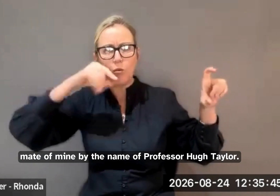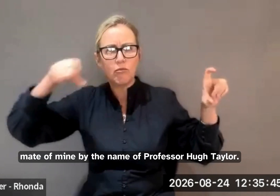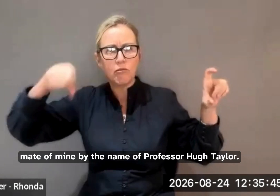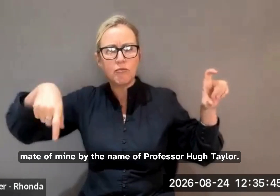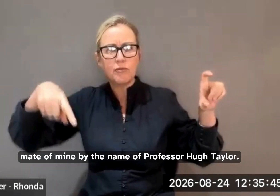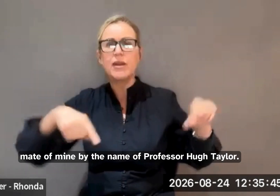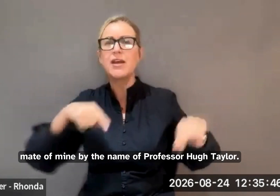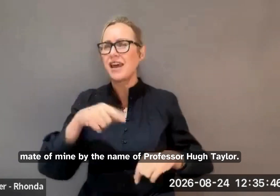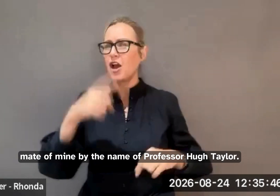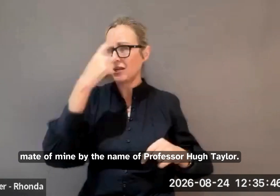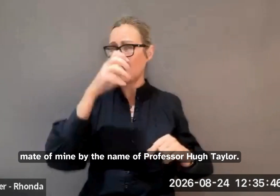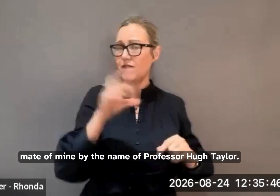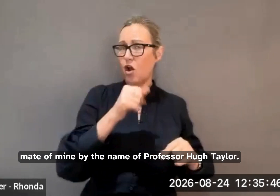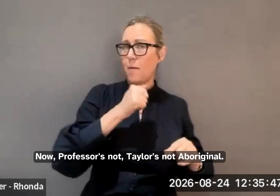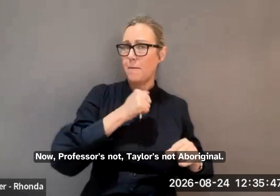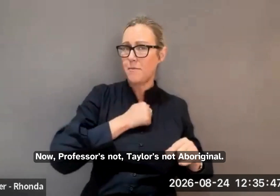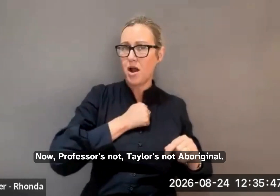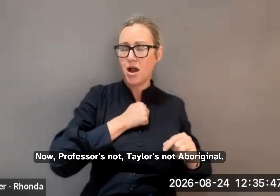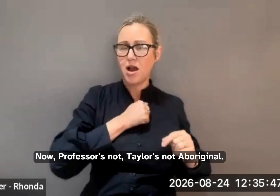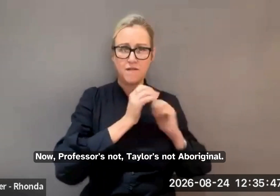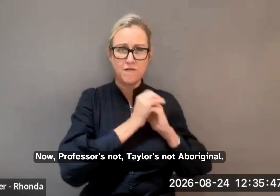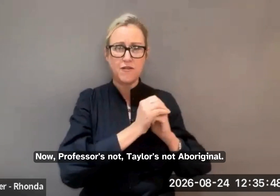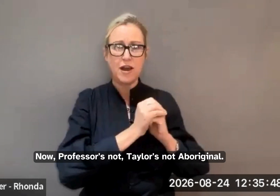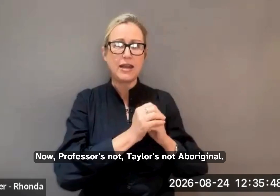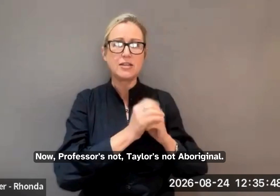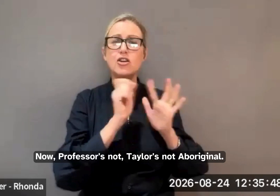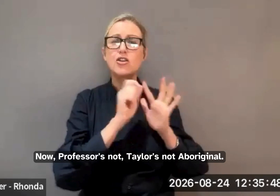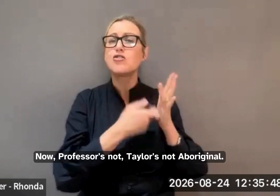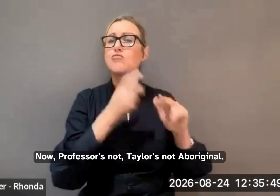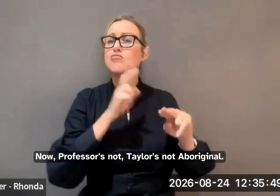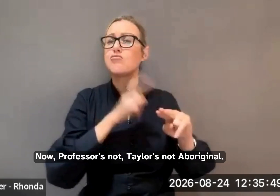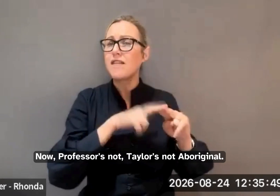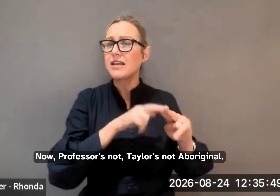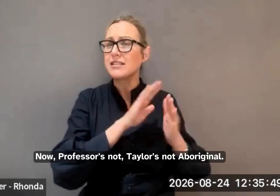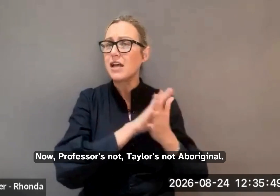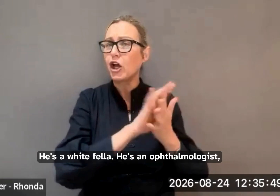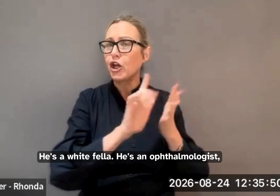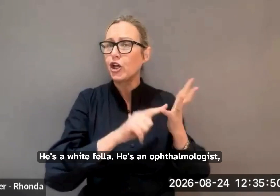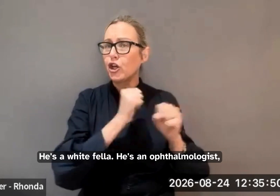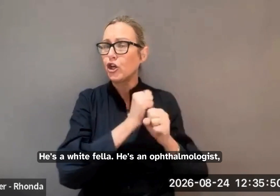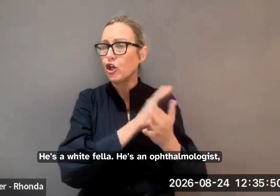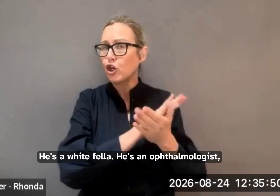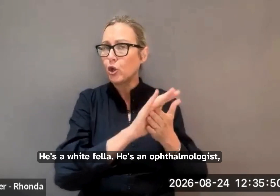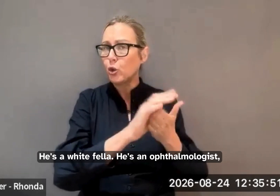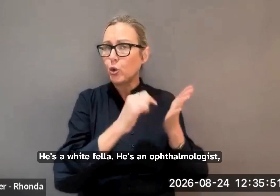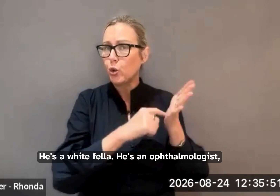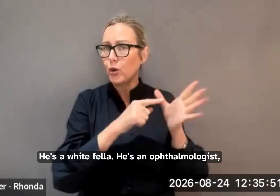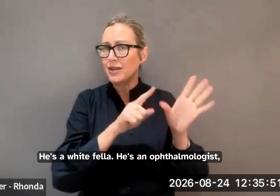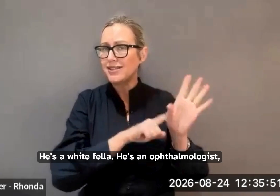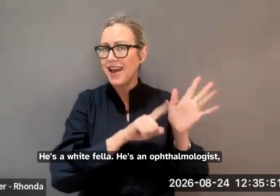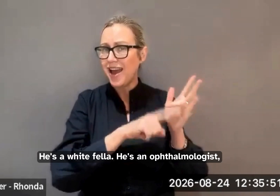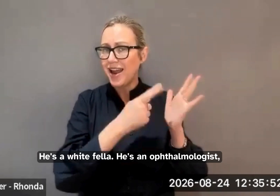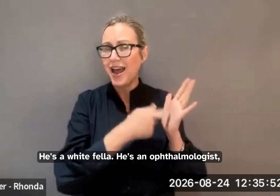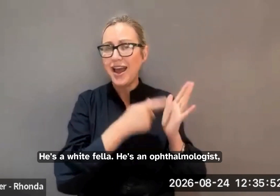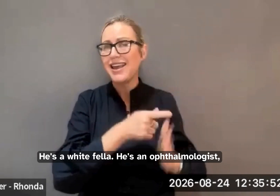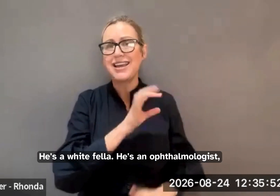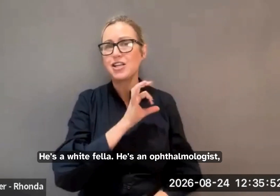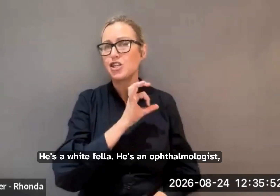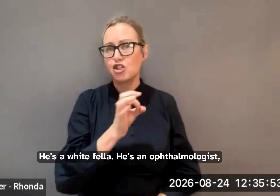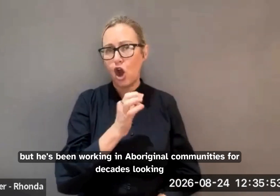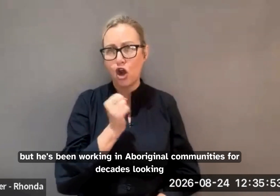the name of Professor Hugh Taylor. Now, Taylor's not Aboriginal. He's a white fellow.